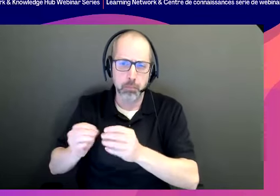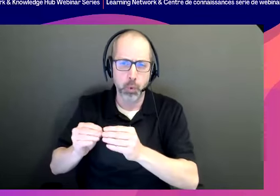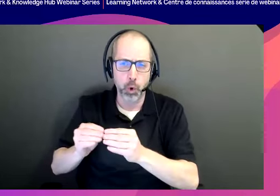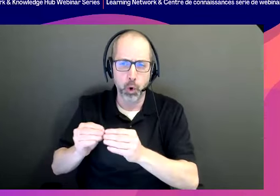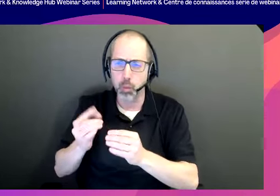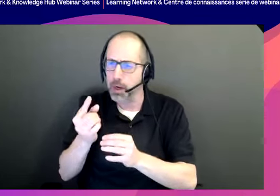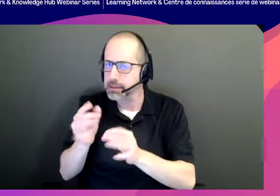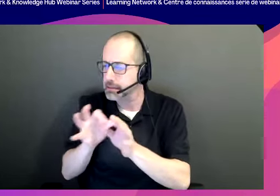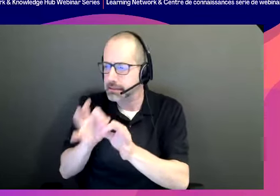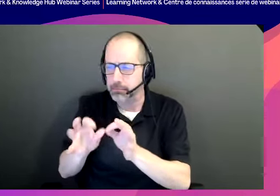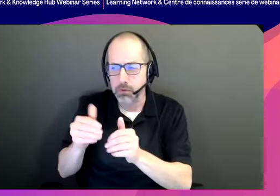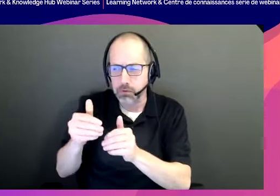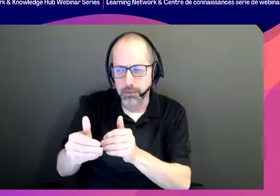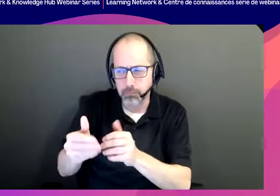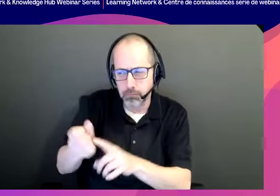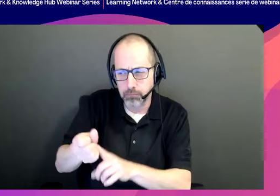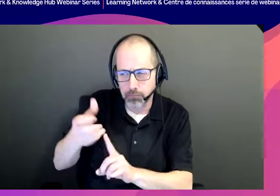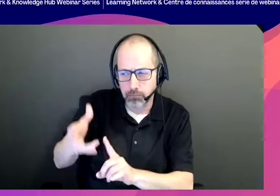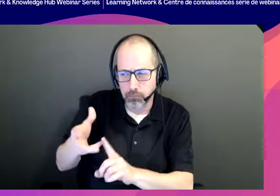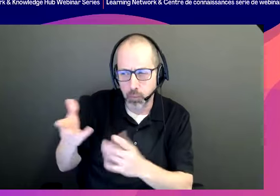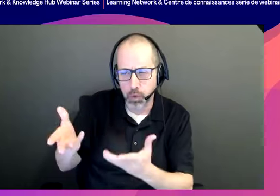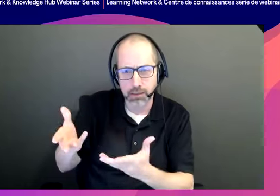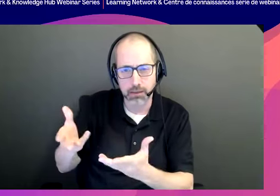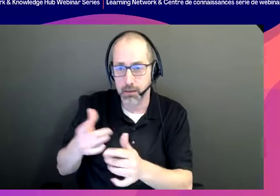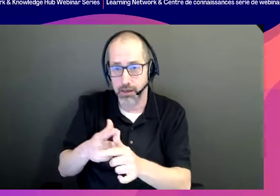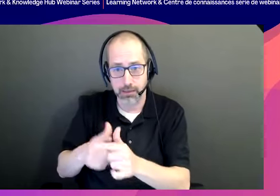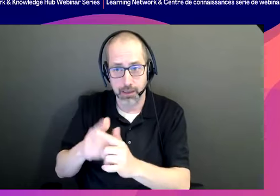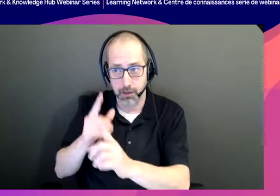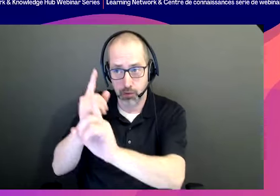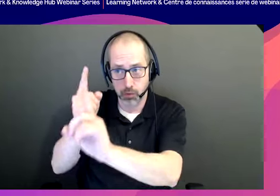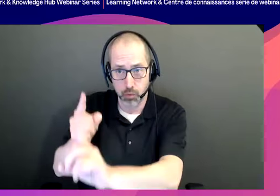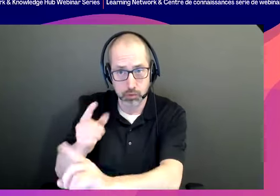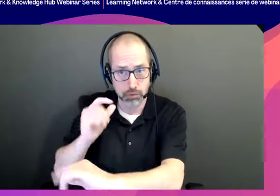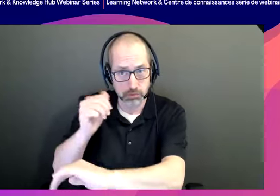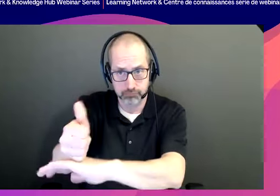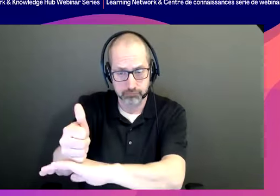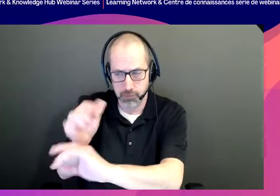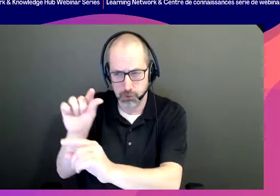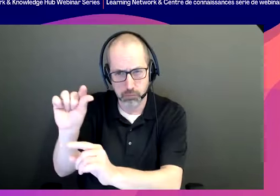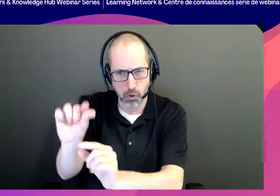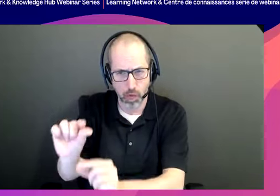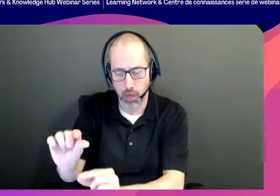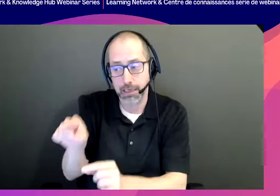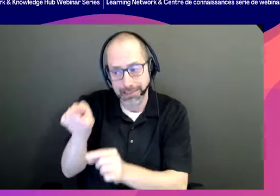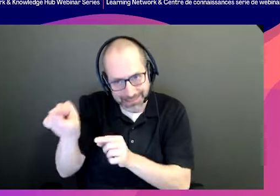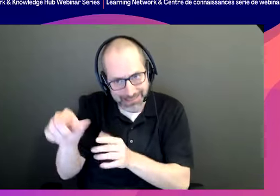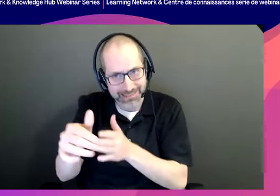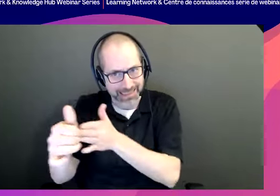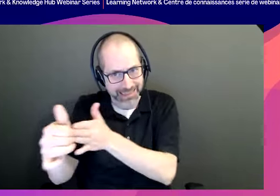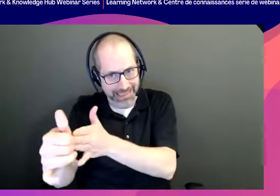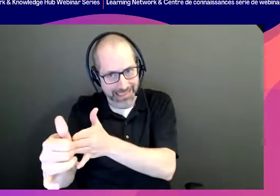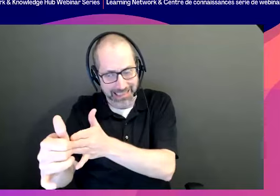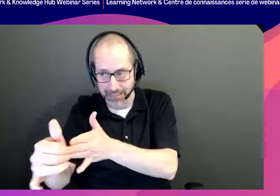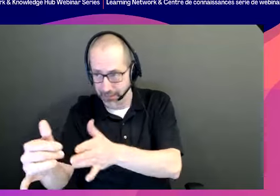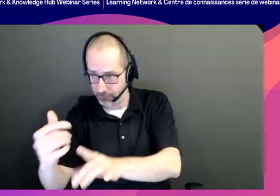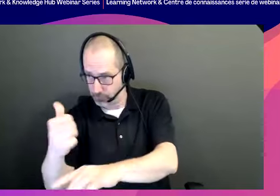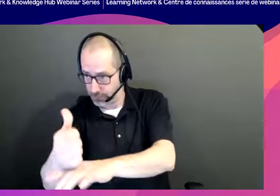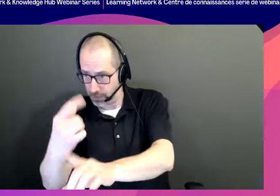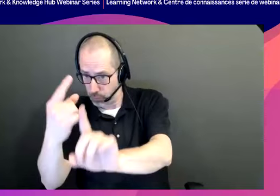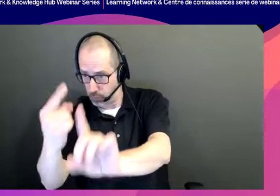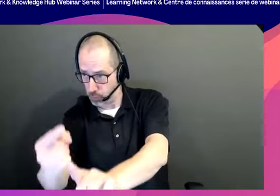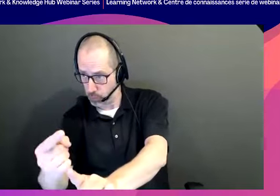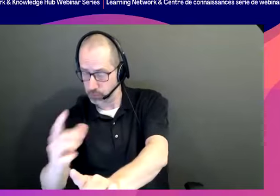been. Set small goals and always let her lead. If goals are set, follow up with her on her goals